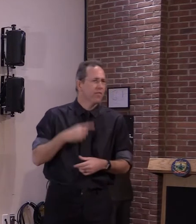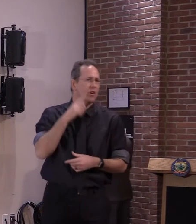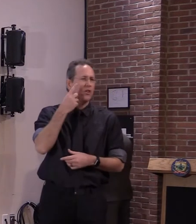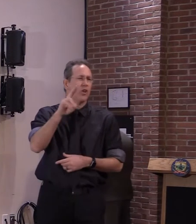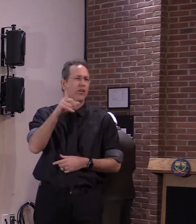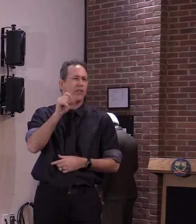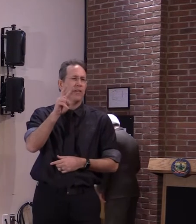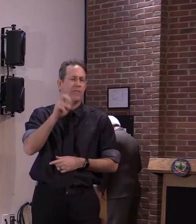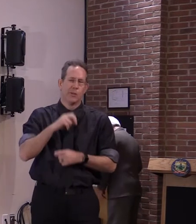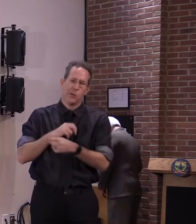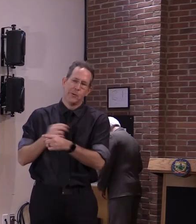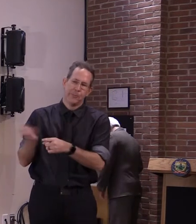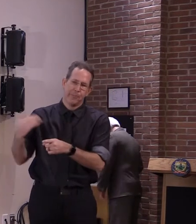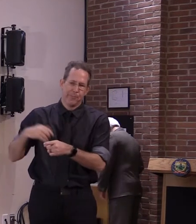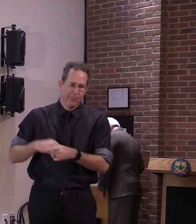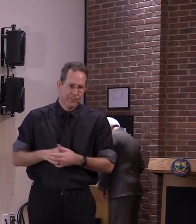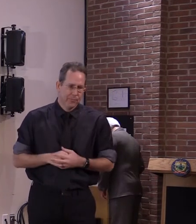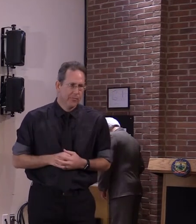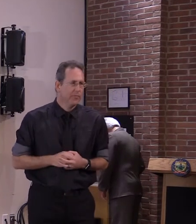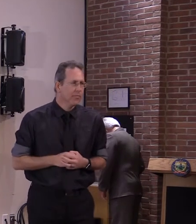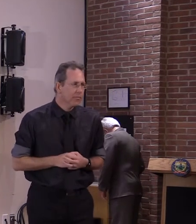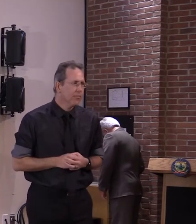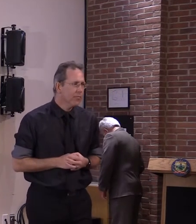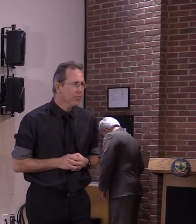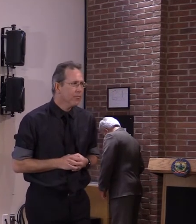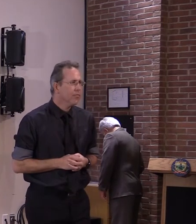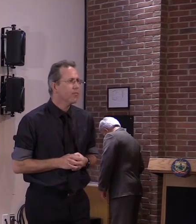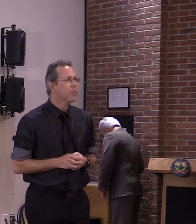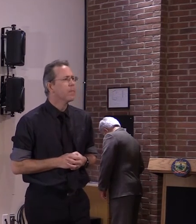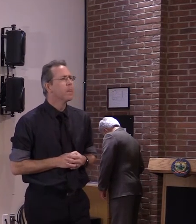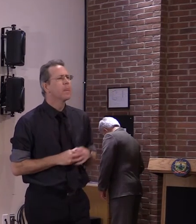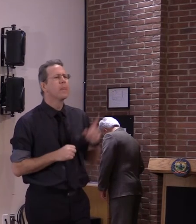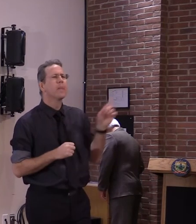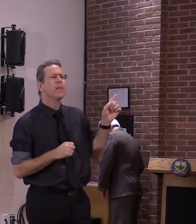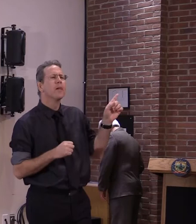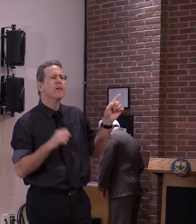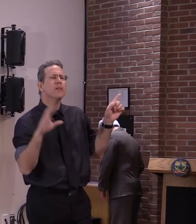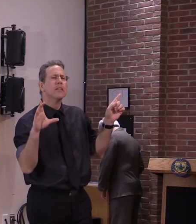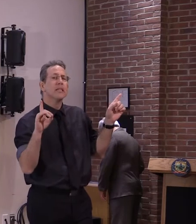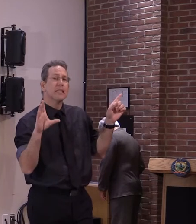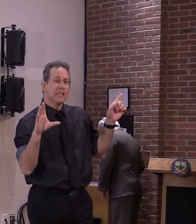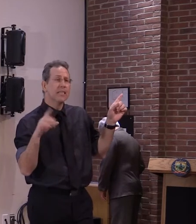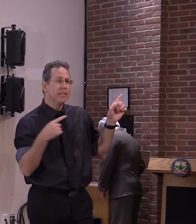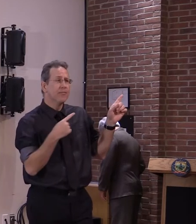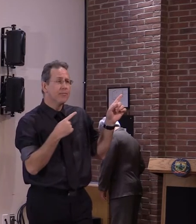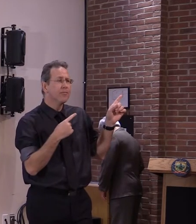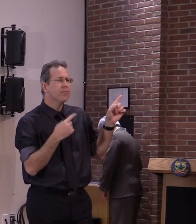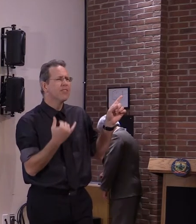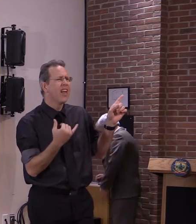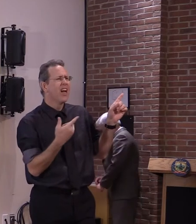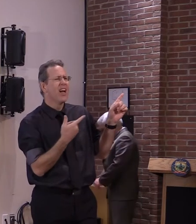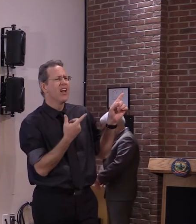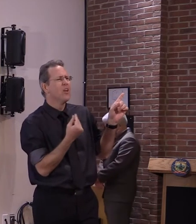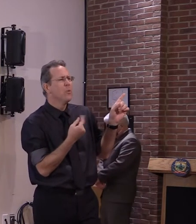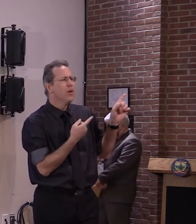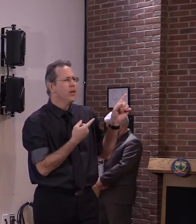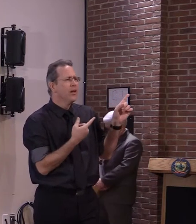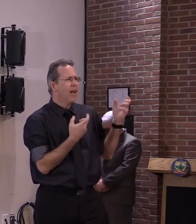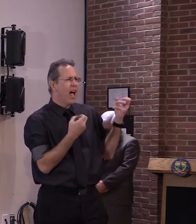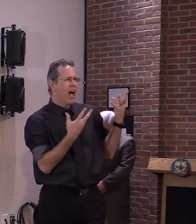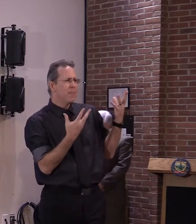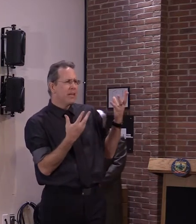uh the percentage of uh respiratory specimens that are testing positive for flu at clinical labs